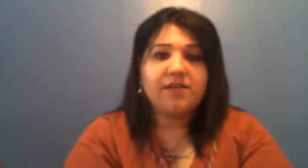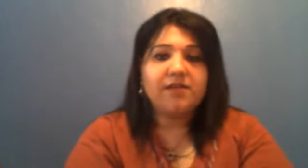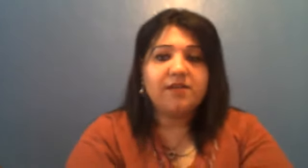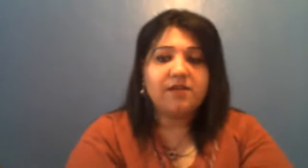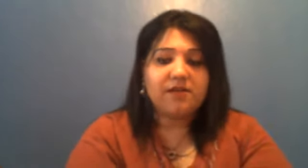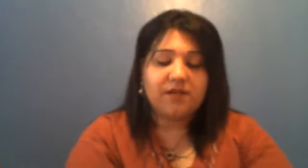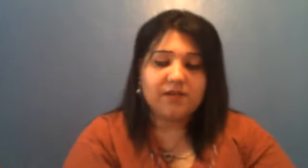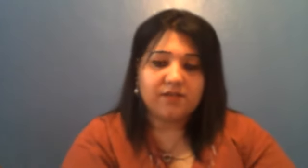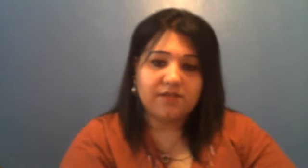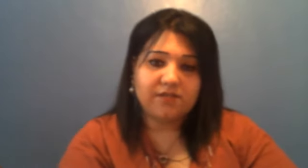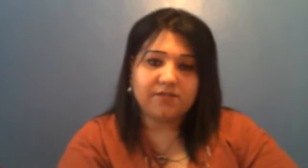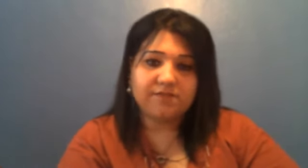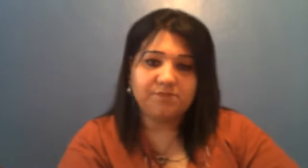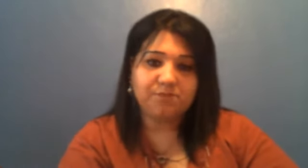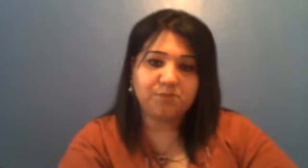Um,